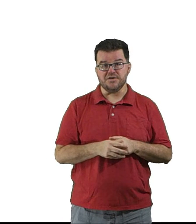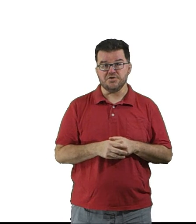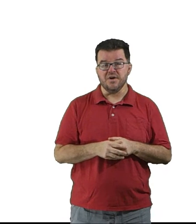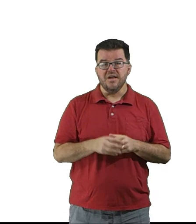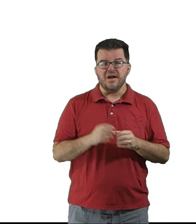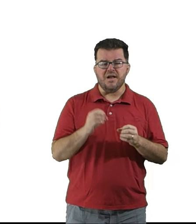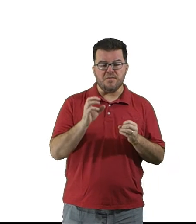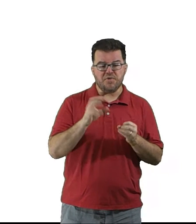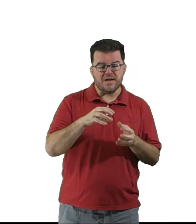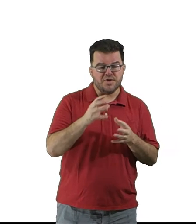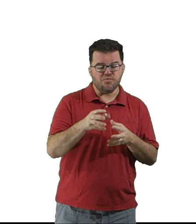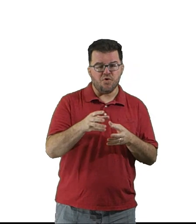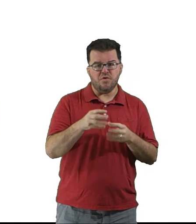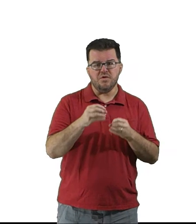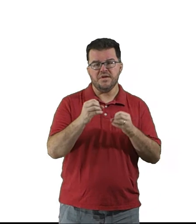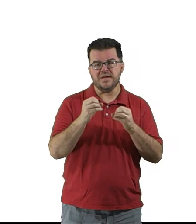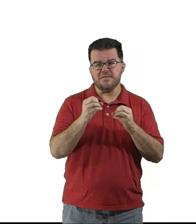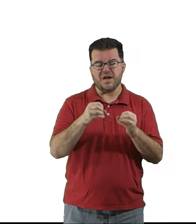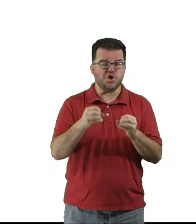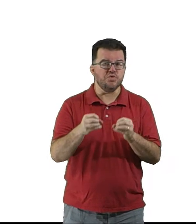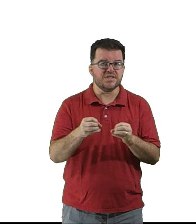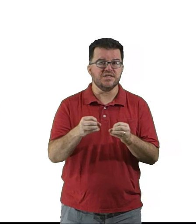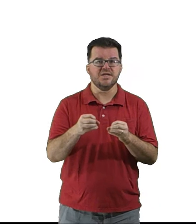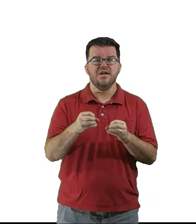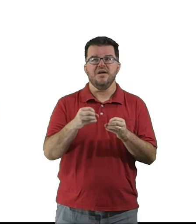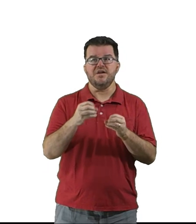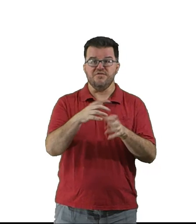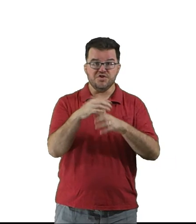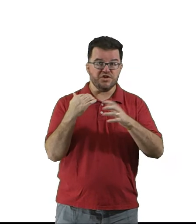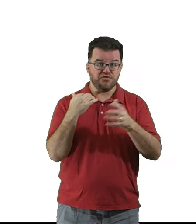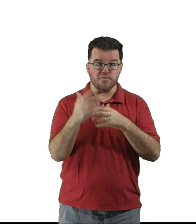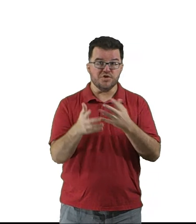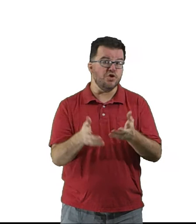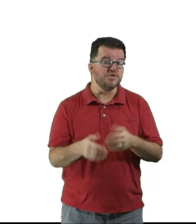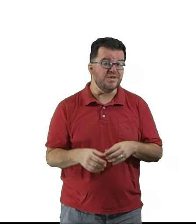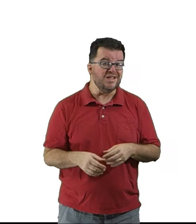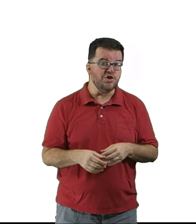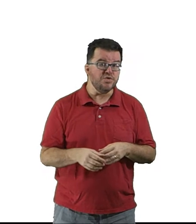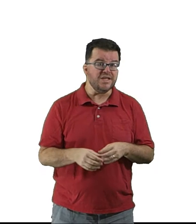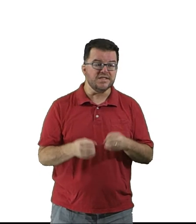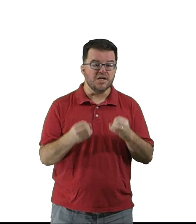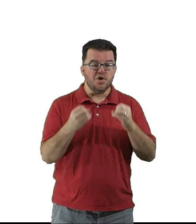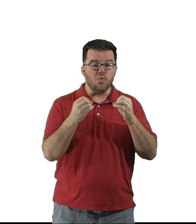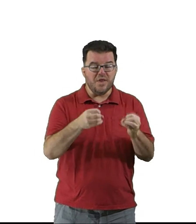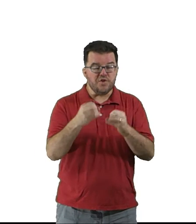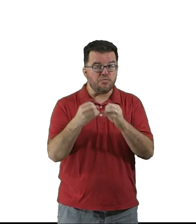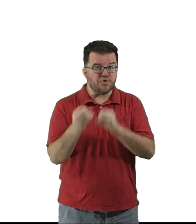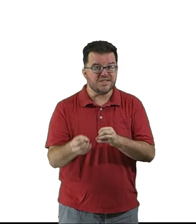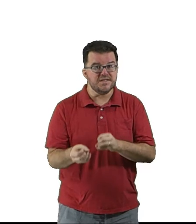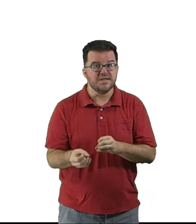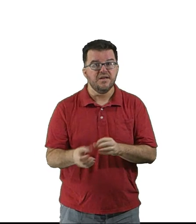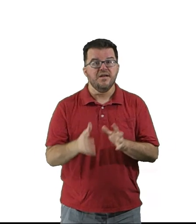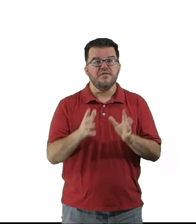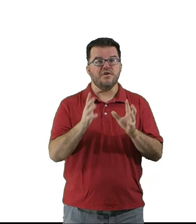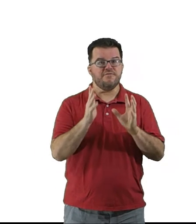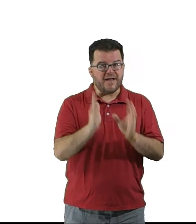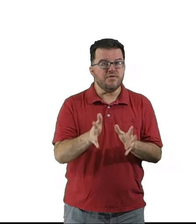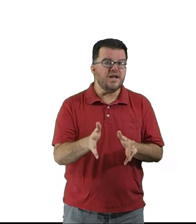center. They play a big role in mitosis, division of chromosomes within the nucleus when they're present. They're found in